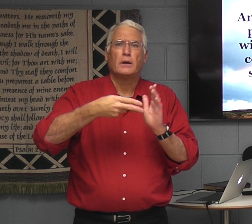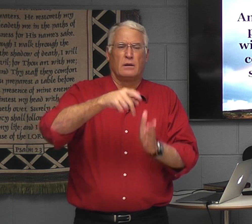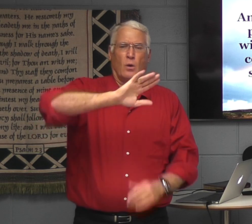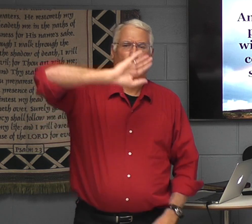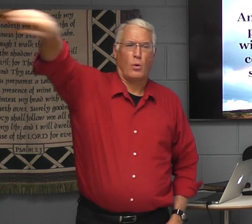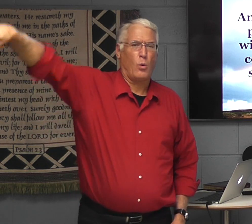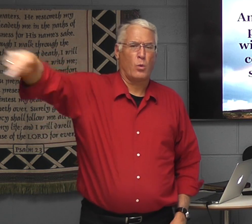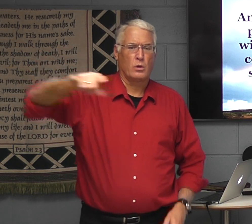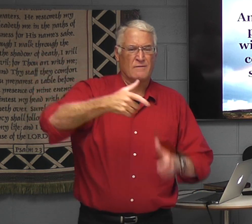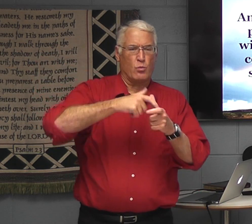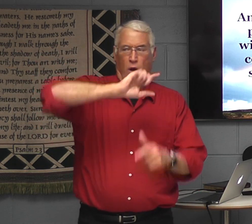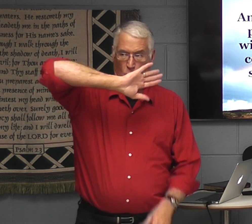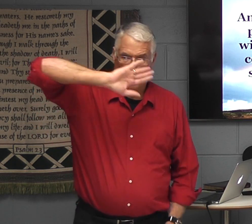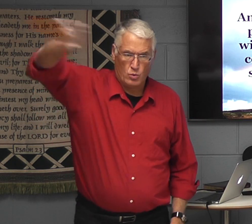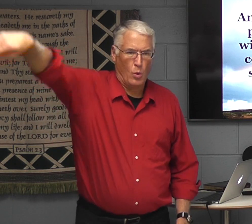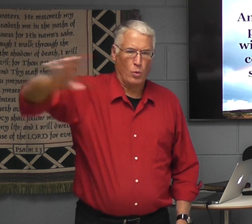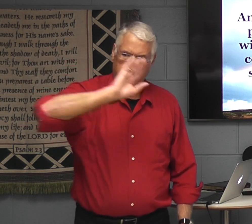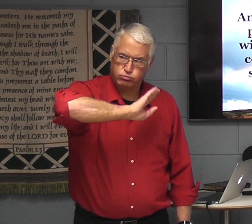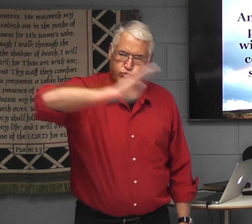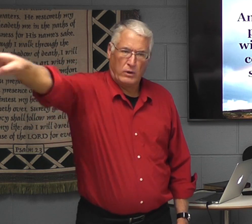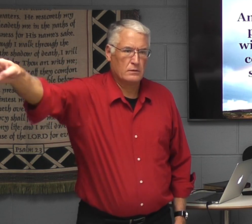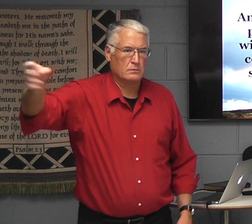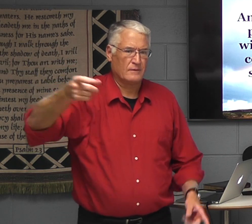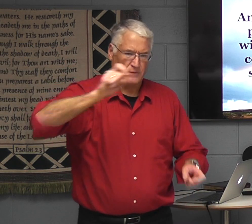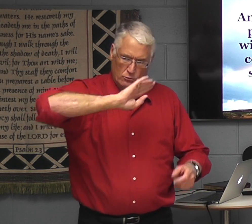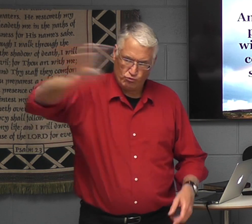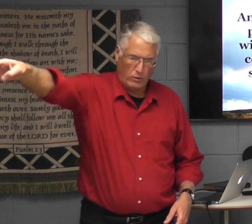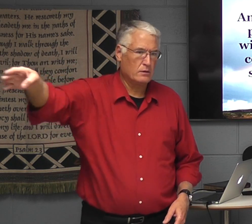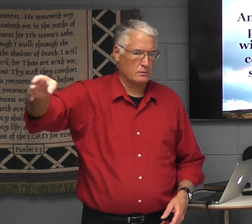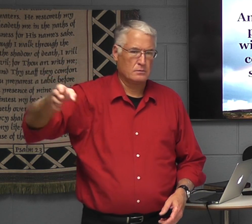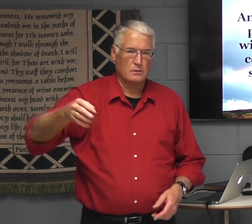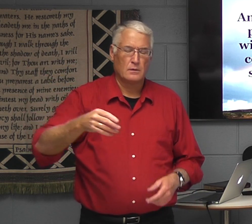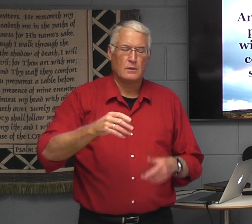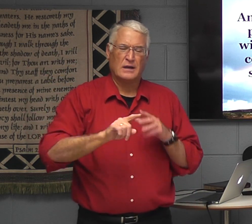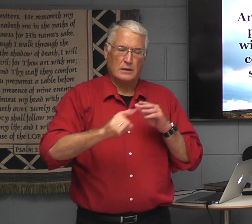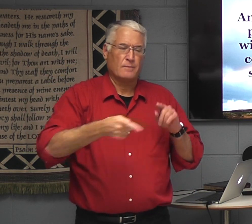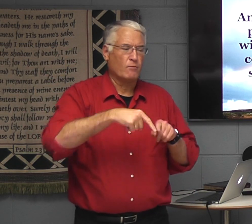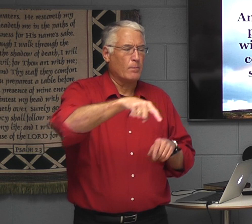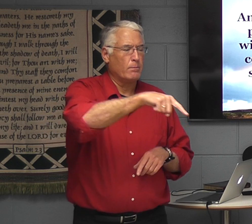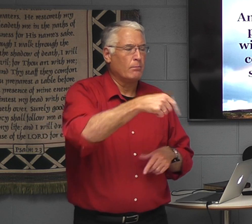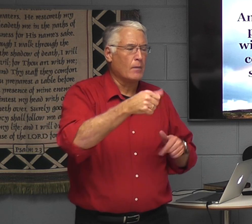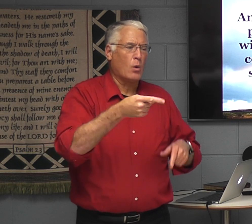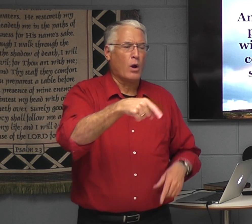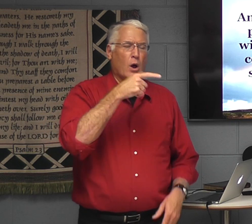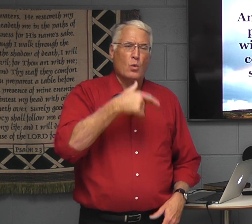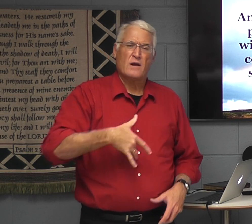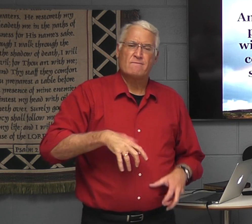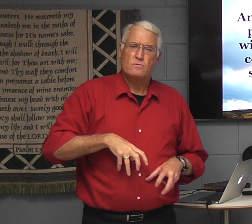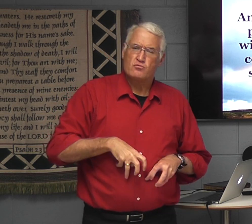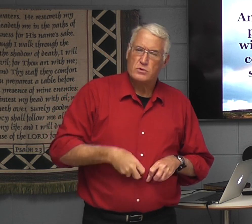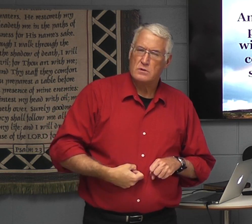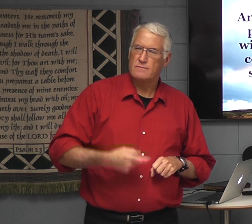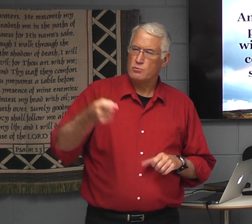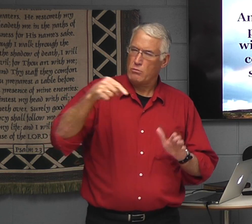people who unintentionally, you could go, you could run away. It's like a safe haven.